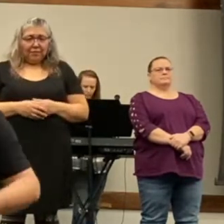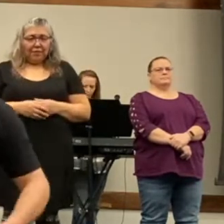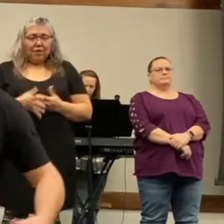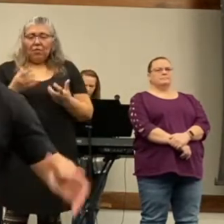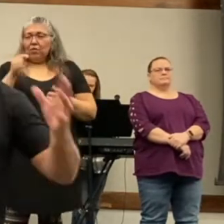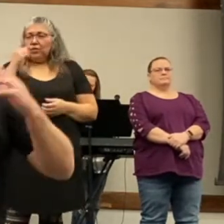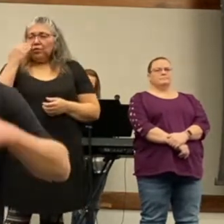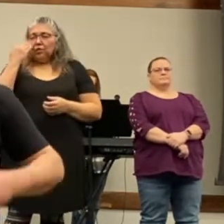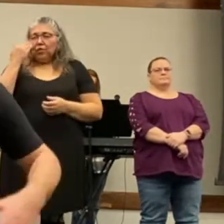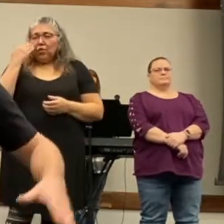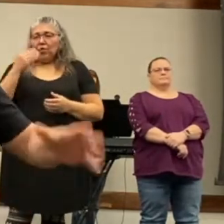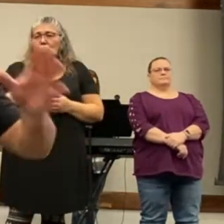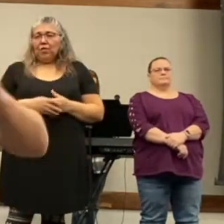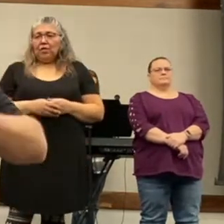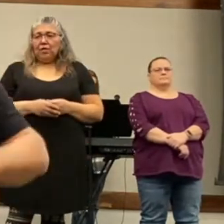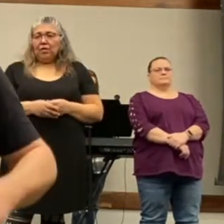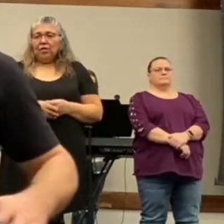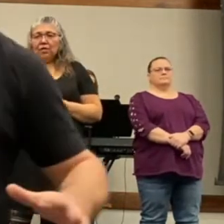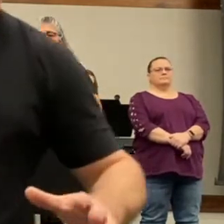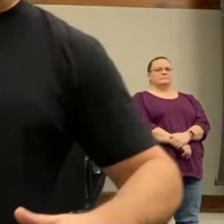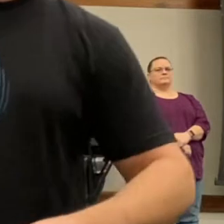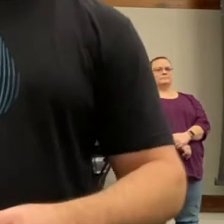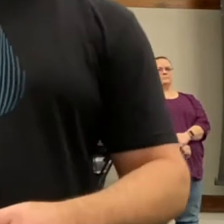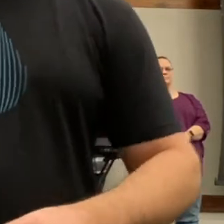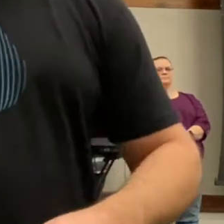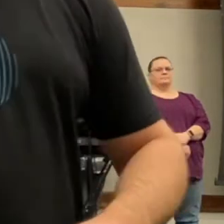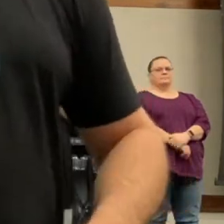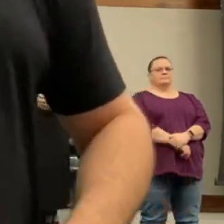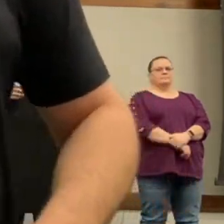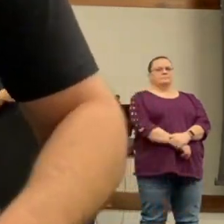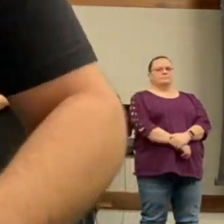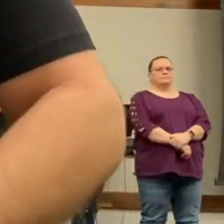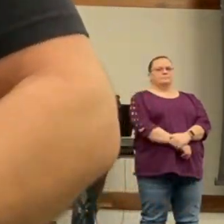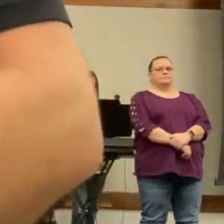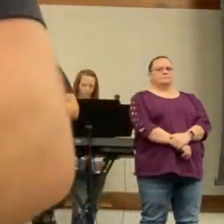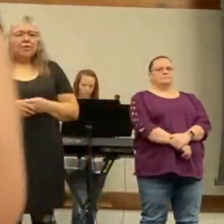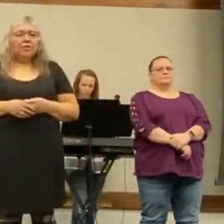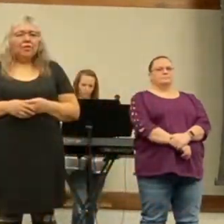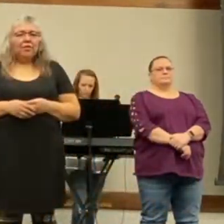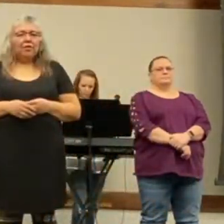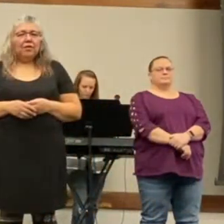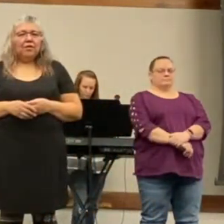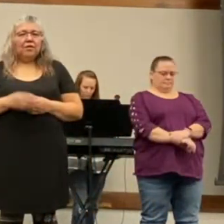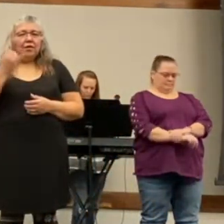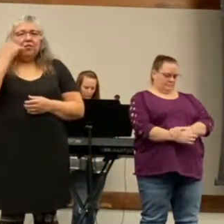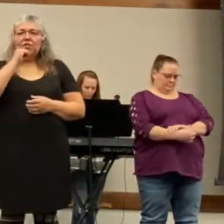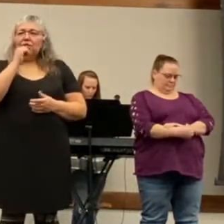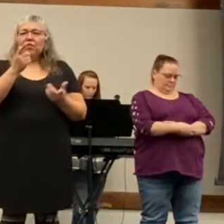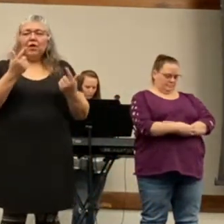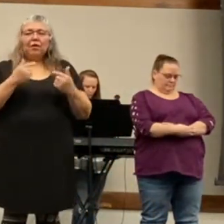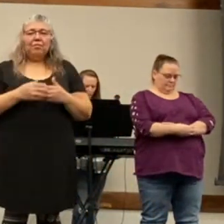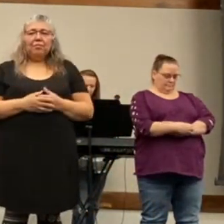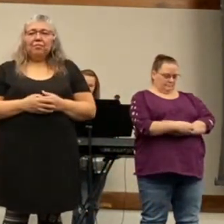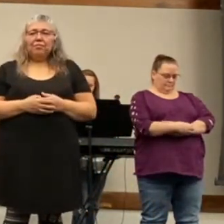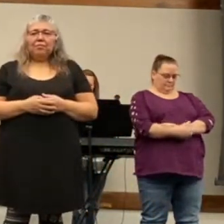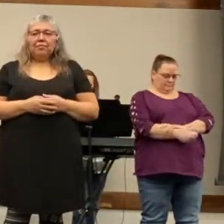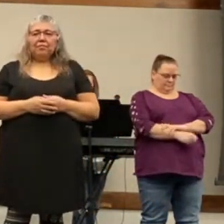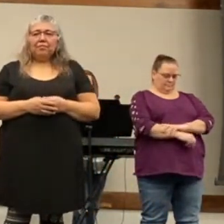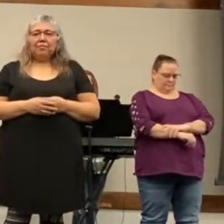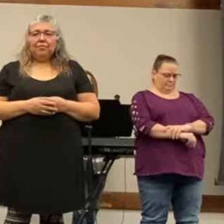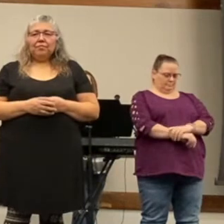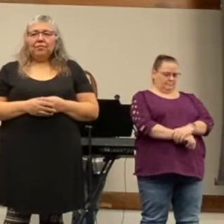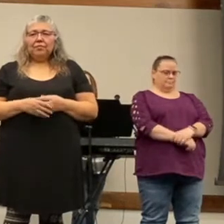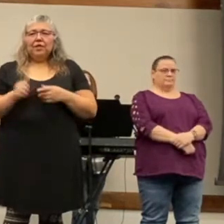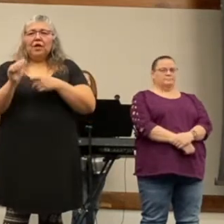know, not to freak you out in any way, but if you don't come, I've trained